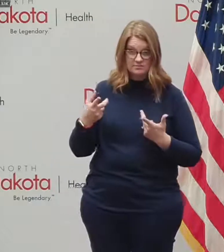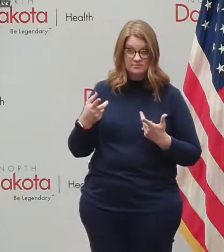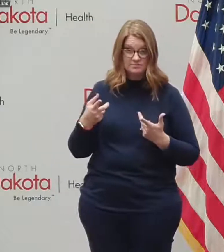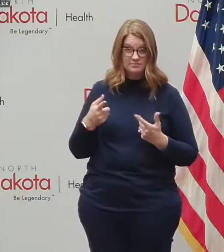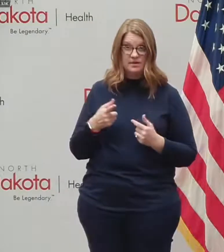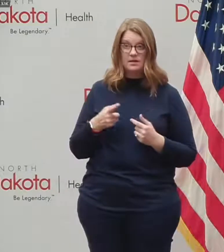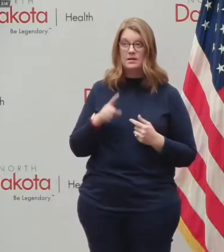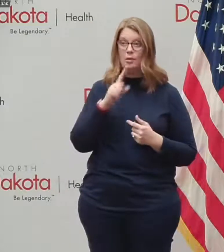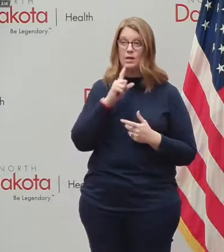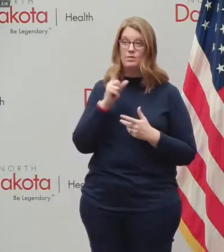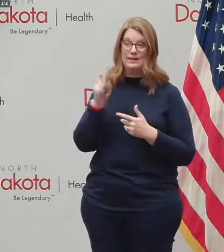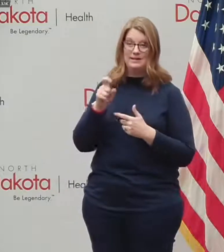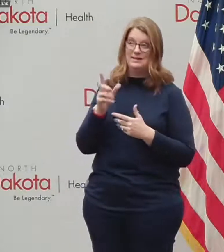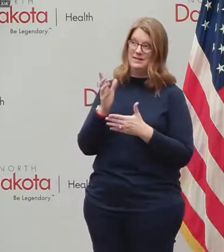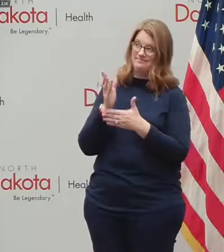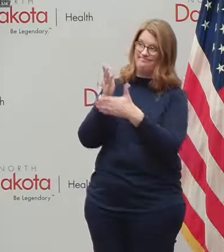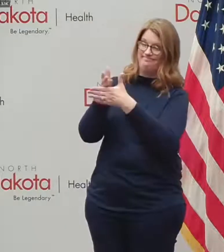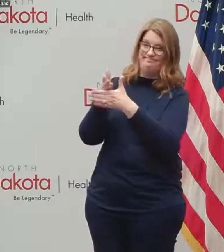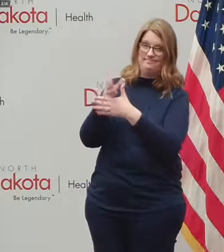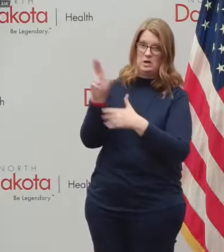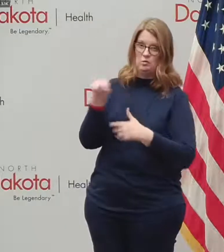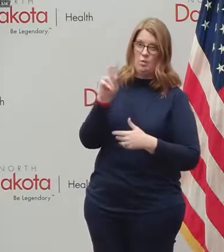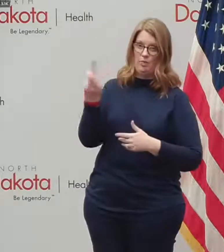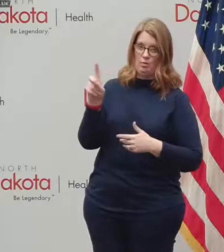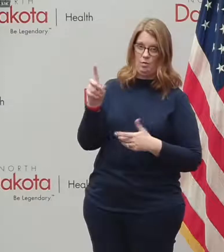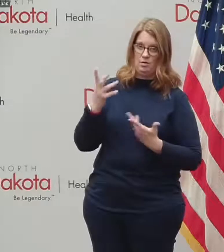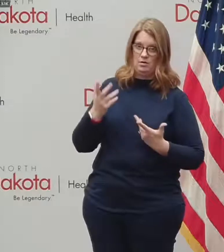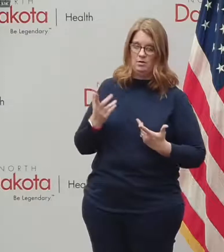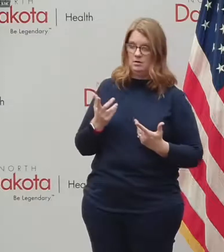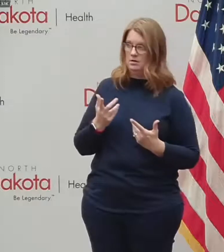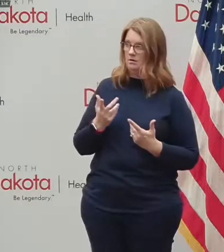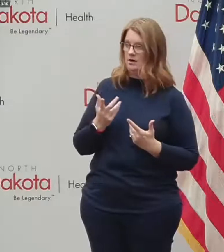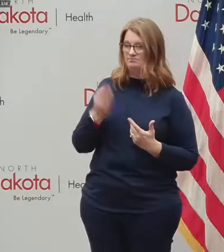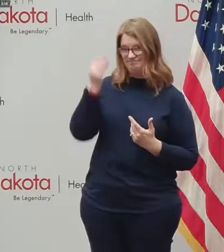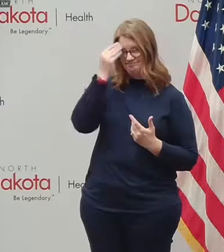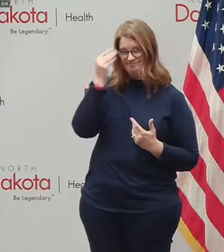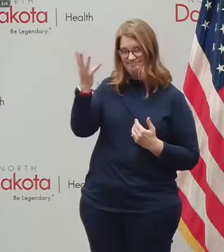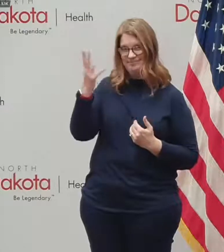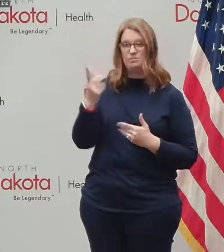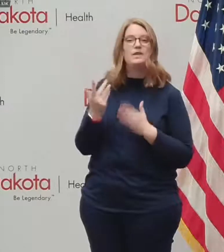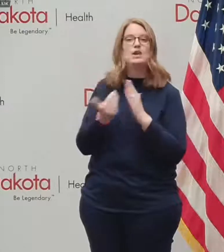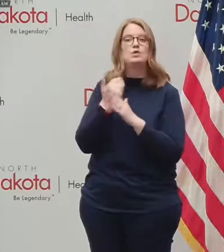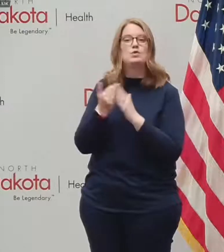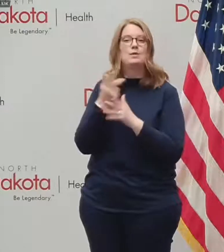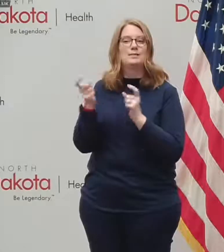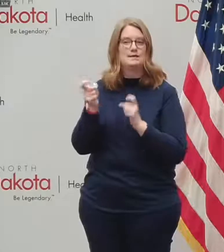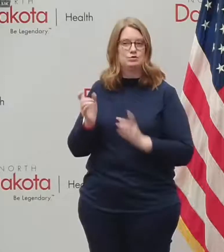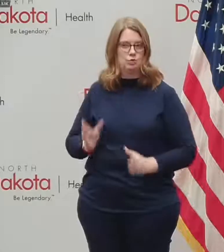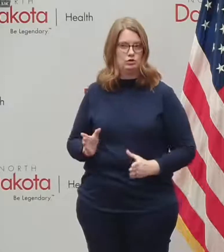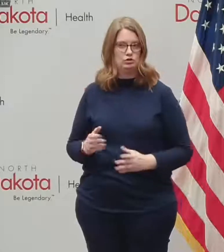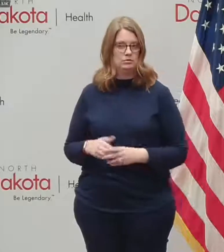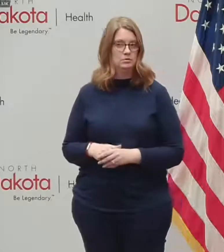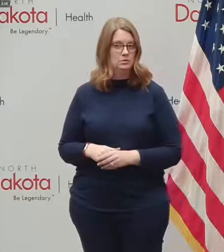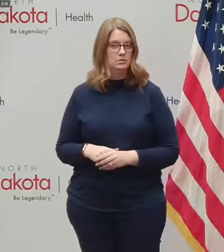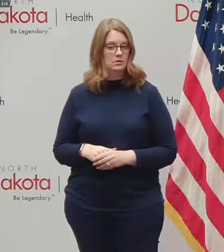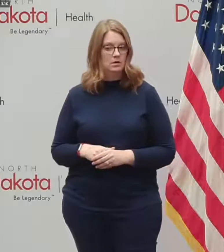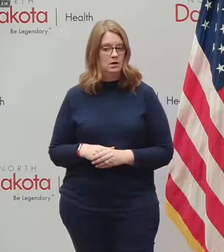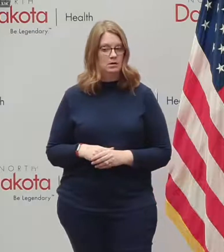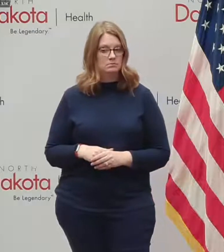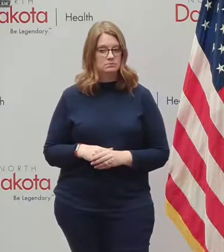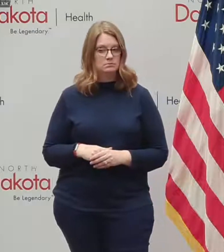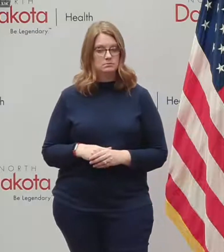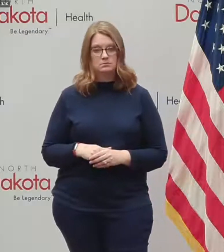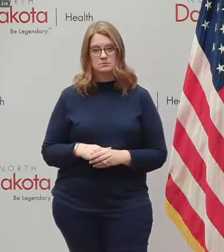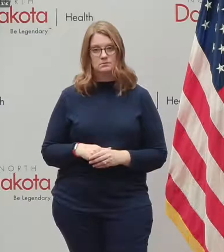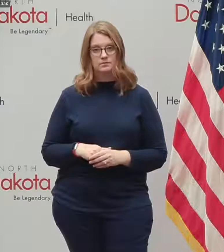is heard in the new administration, because it's there's so many